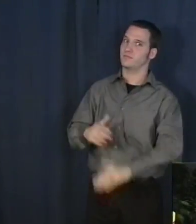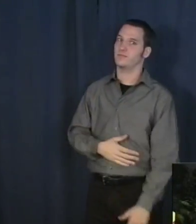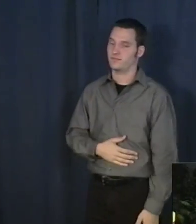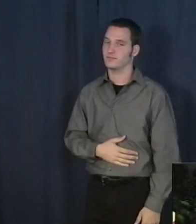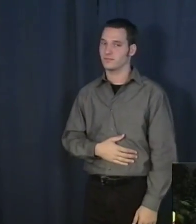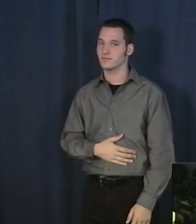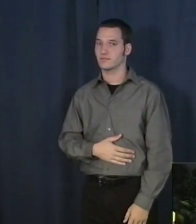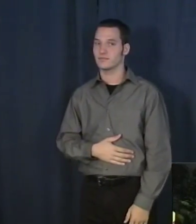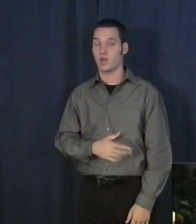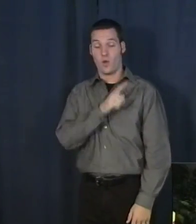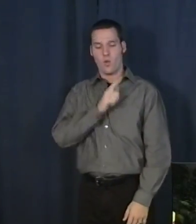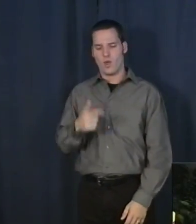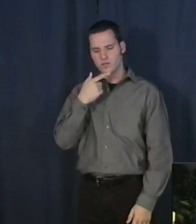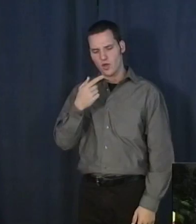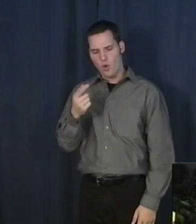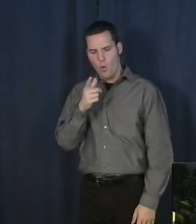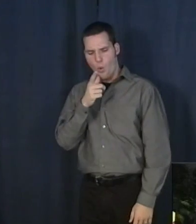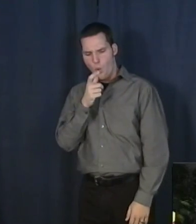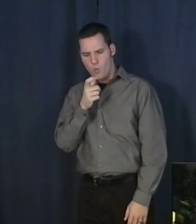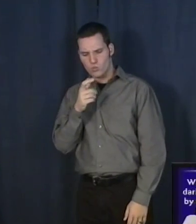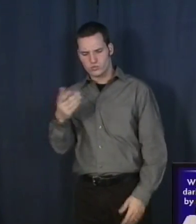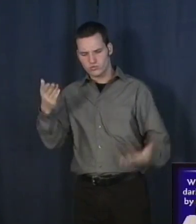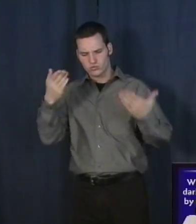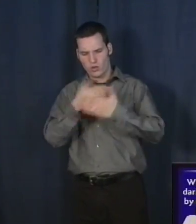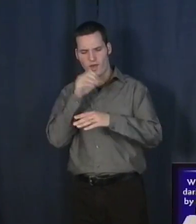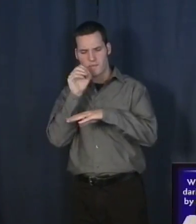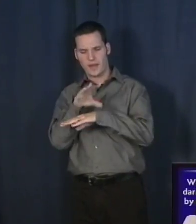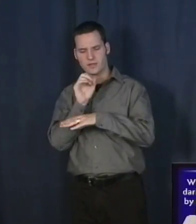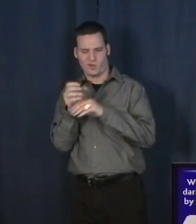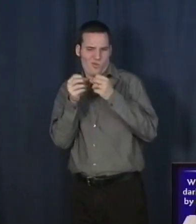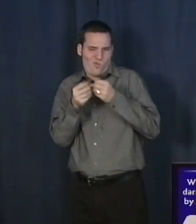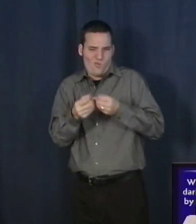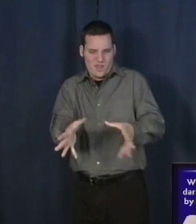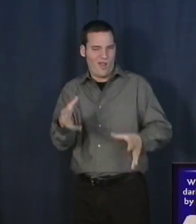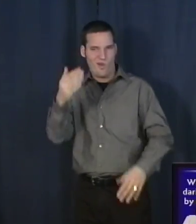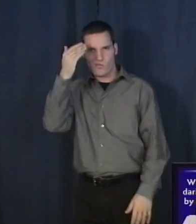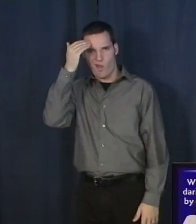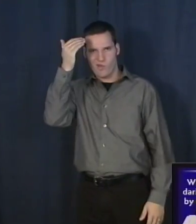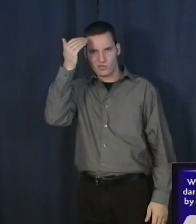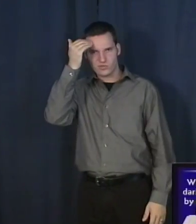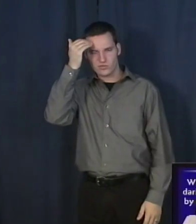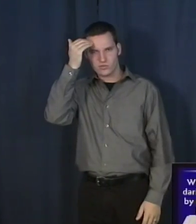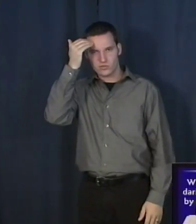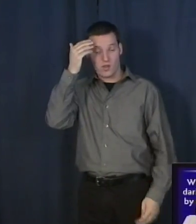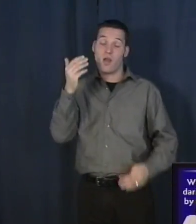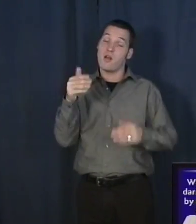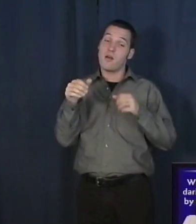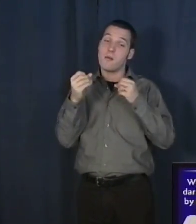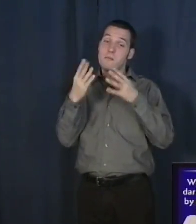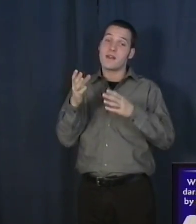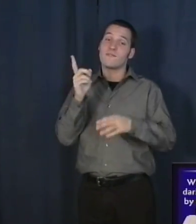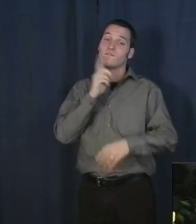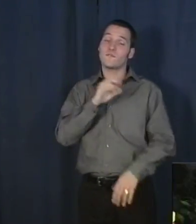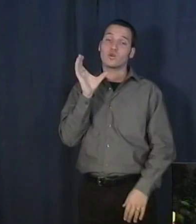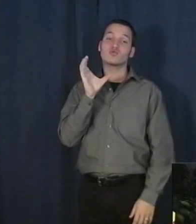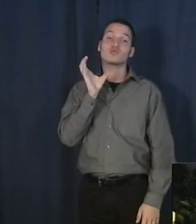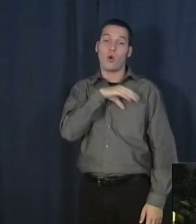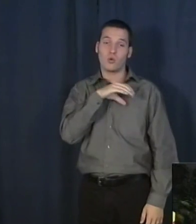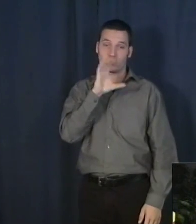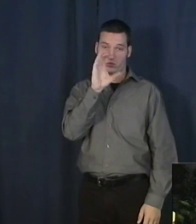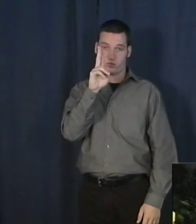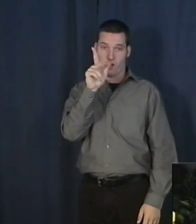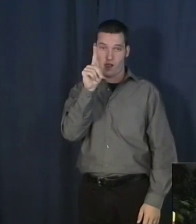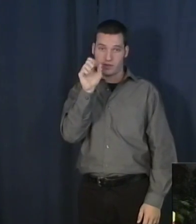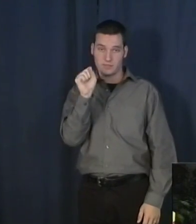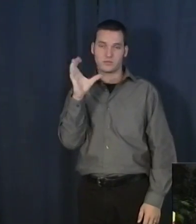attention. And the Lord said, who is this that darkeneth counsel by words without knowledge? Hey, by the way, many false cults